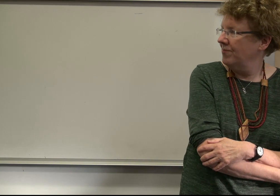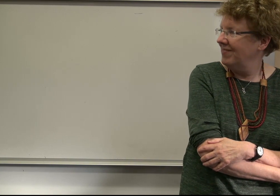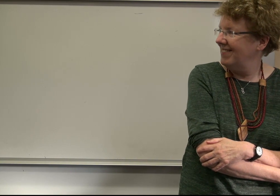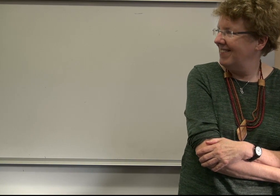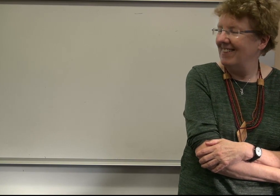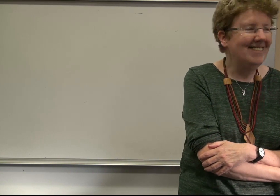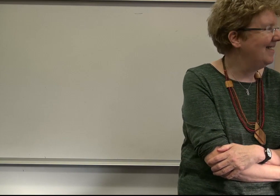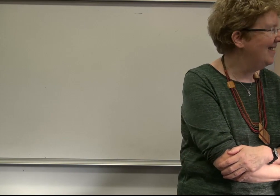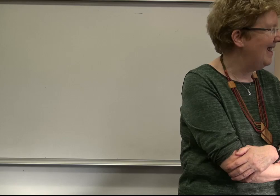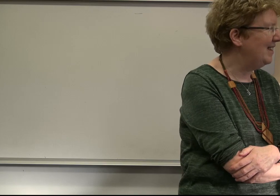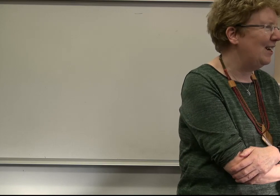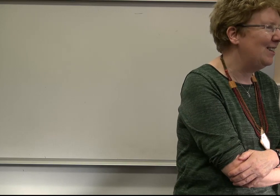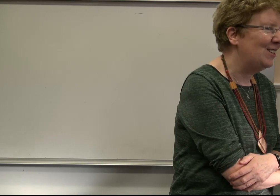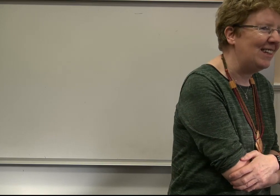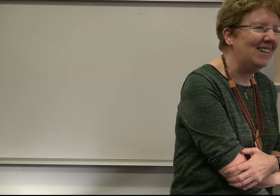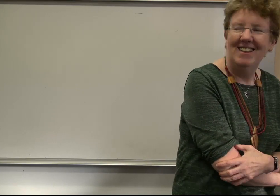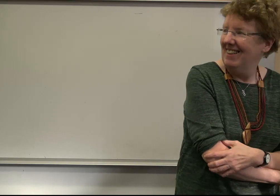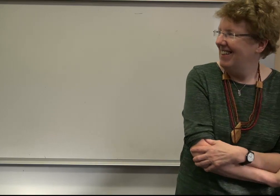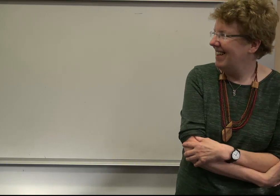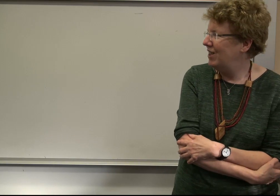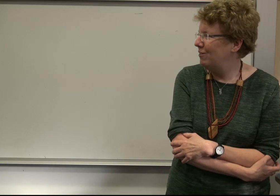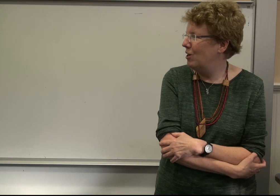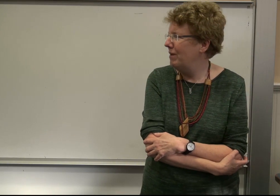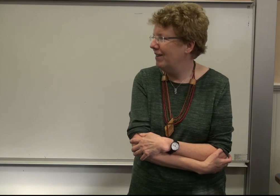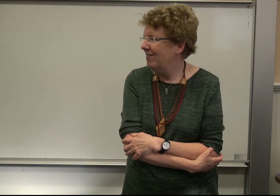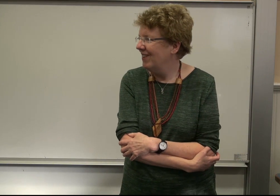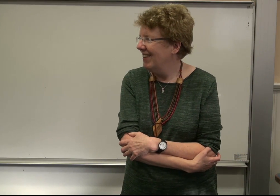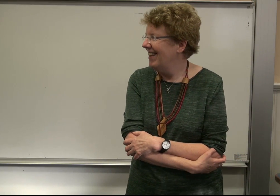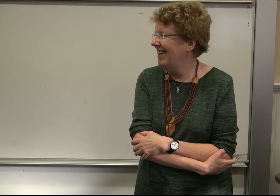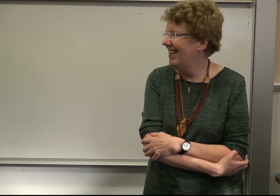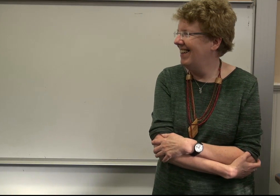Oh, this Scott. That's nice to see.